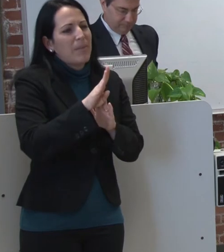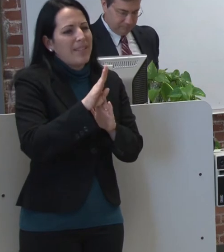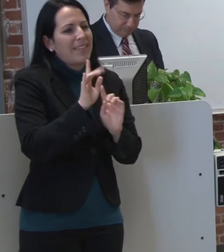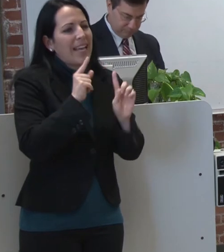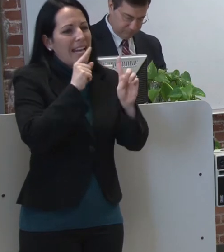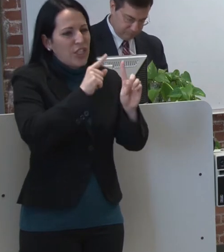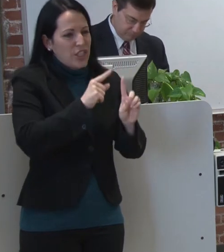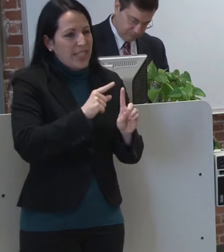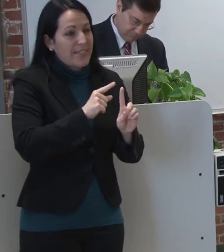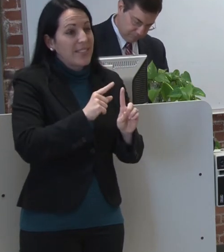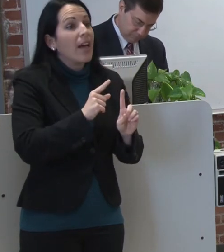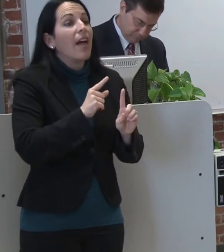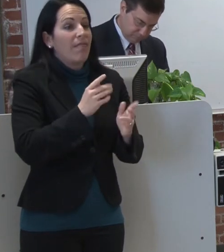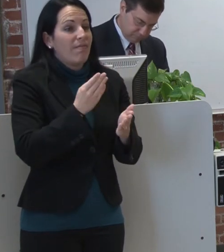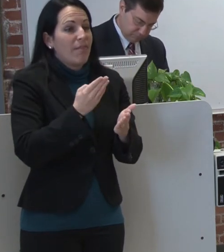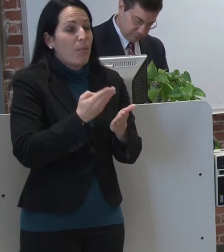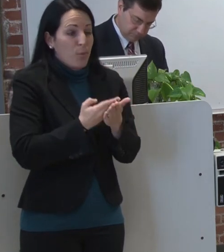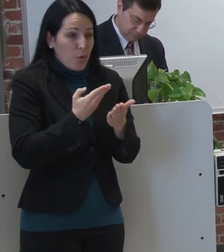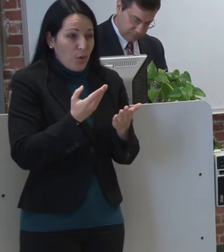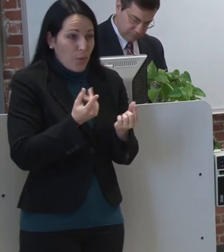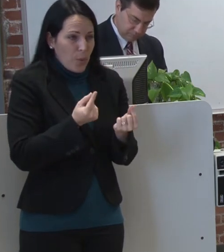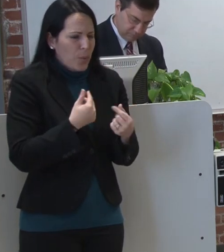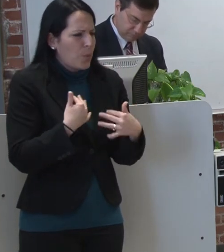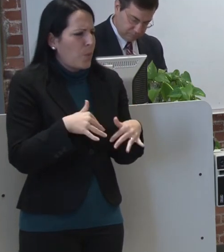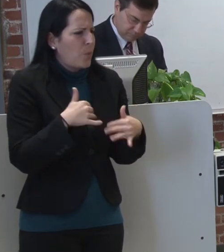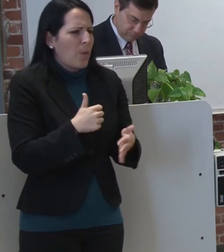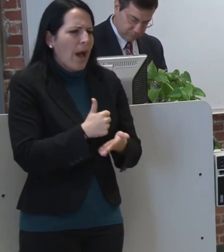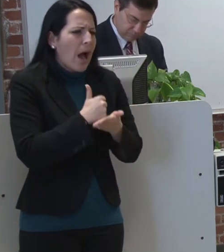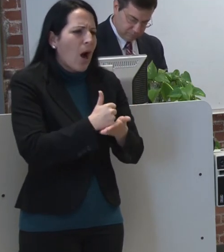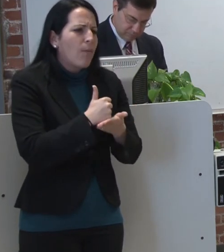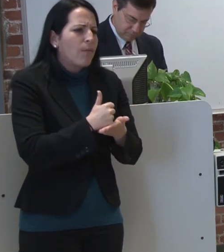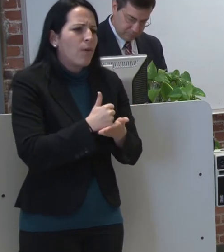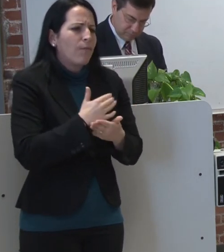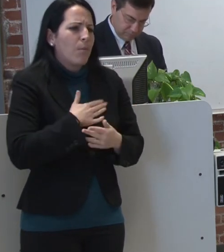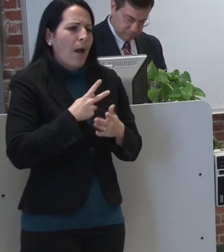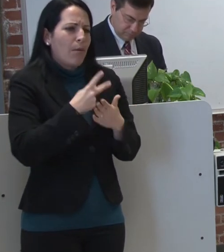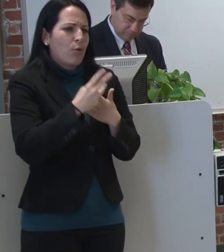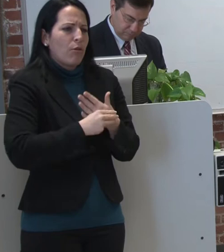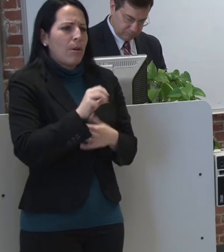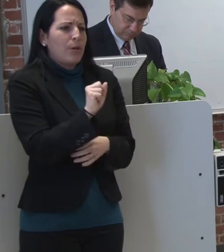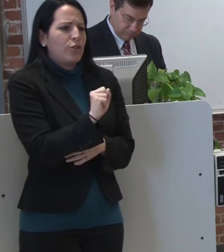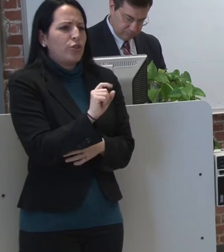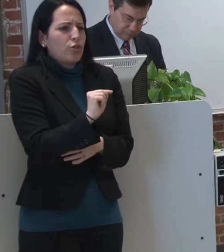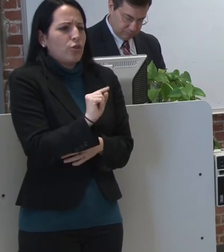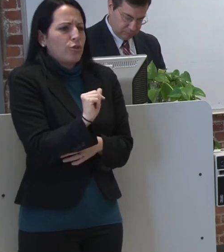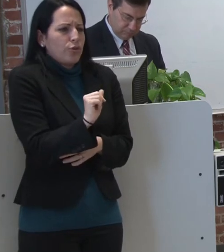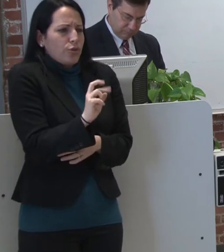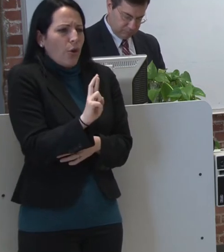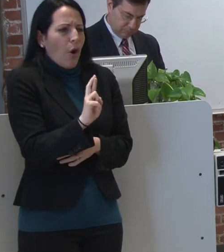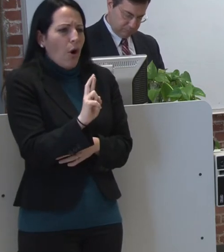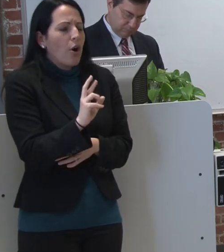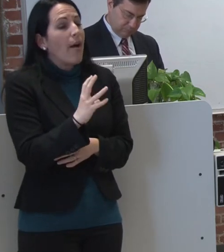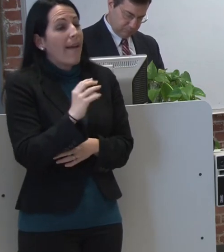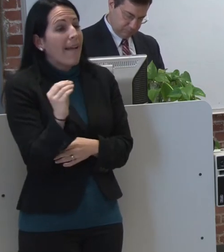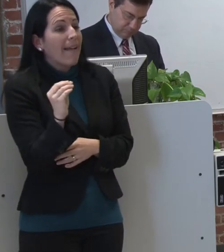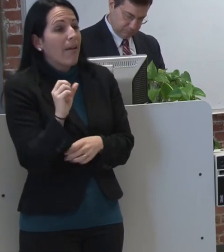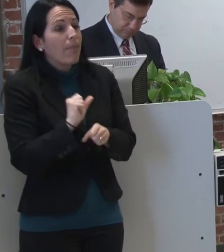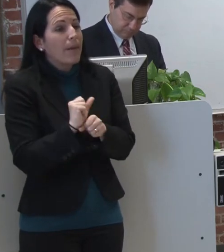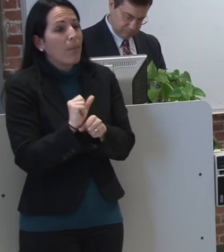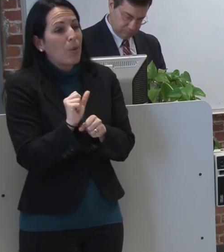be very helpful for STAR and for the employees. We have in